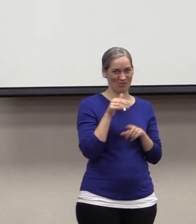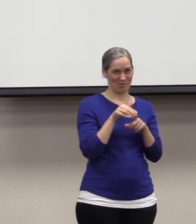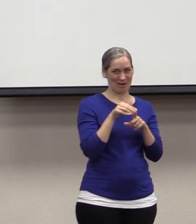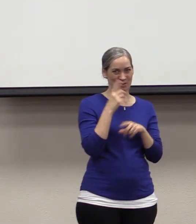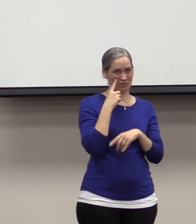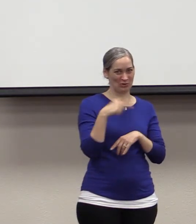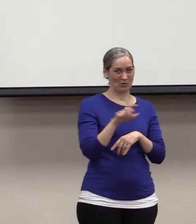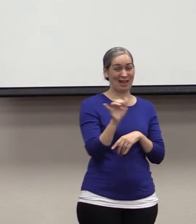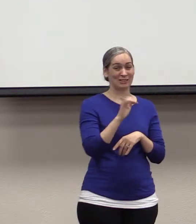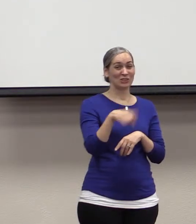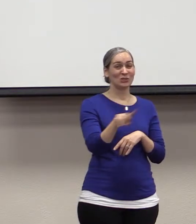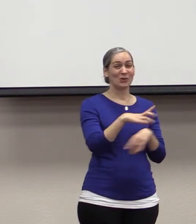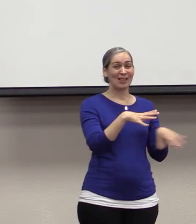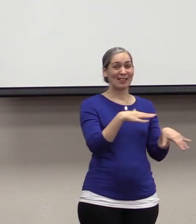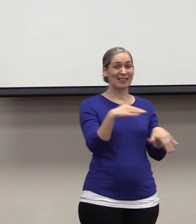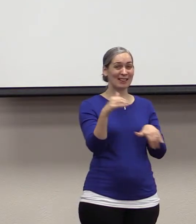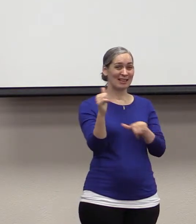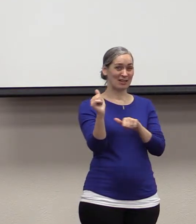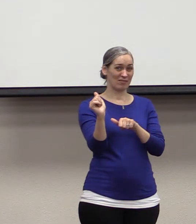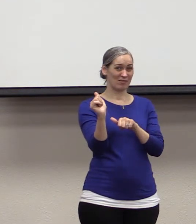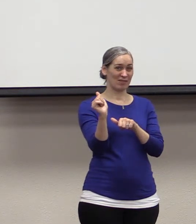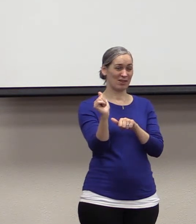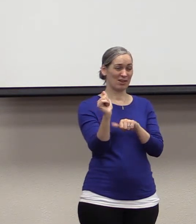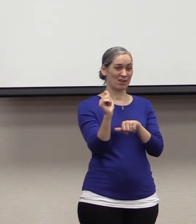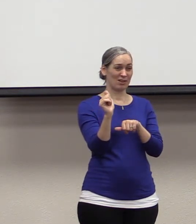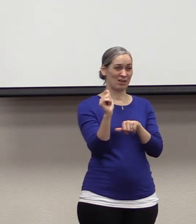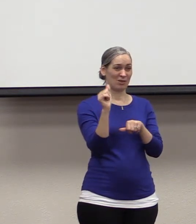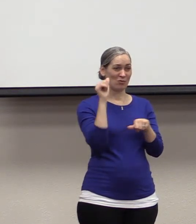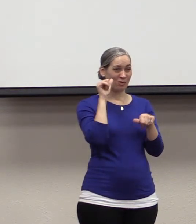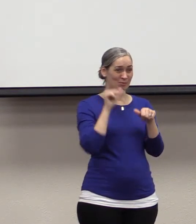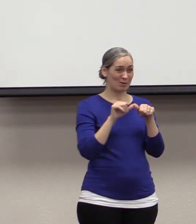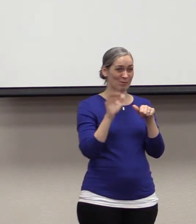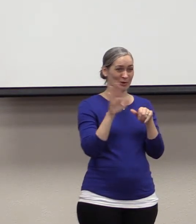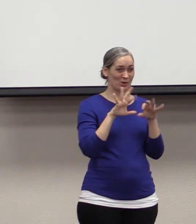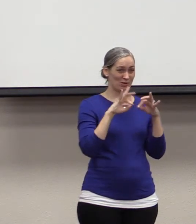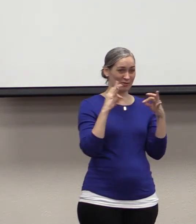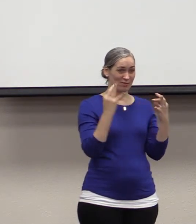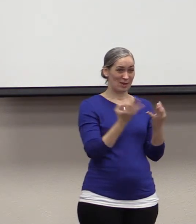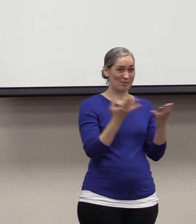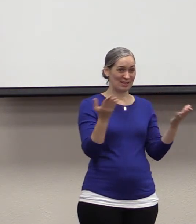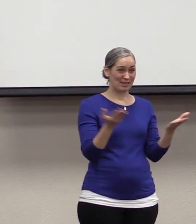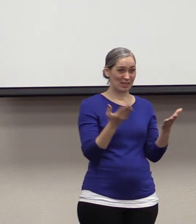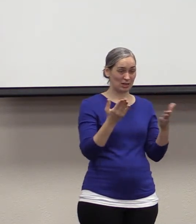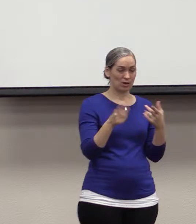As you leave this place, don't forget the family you have here in your time of need,